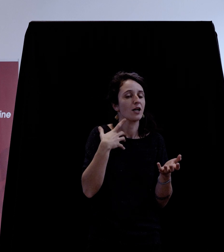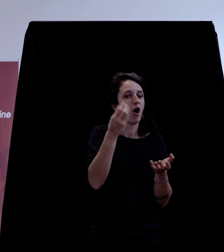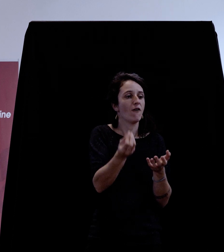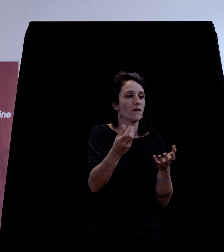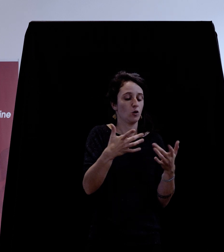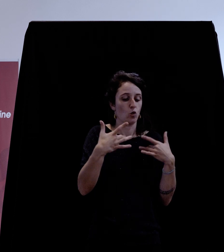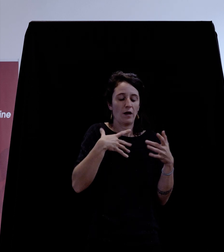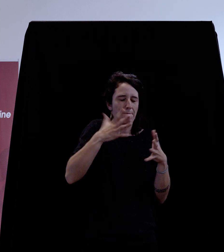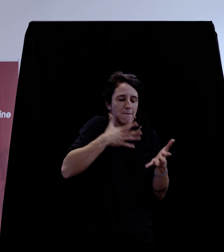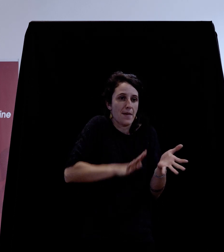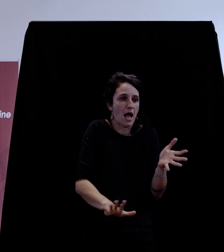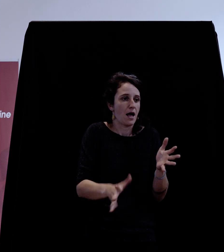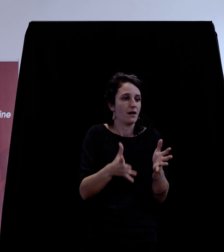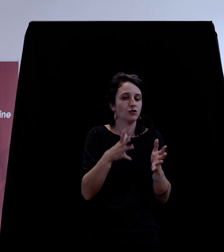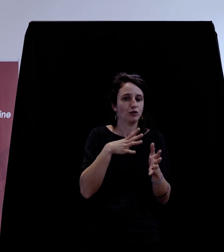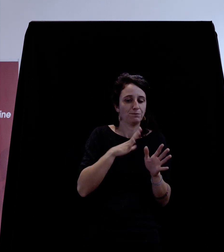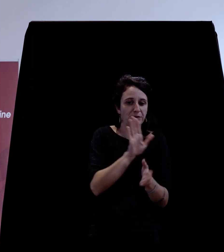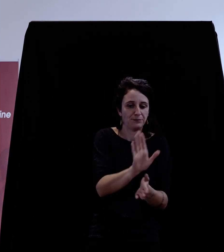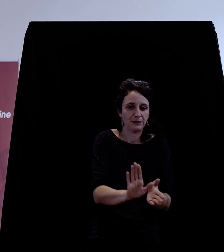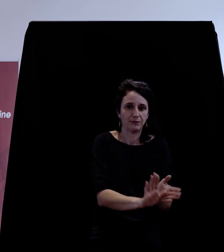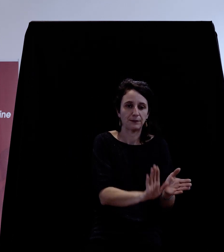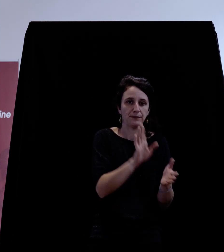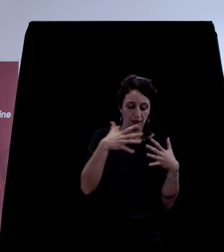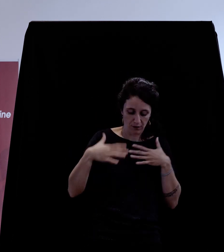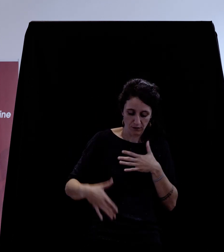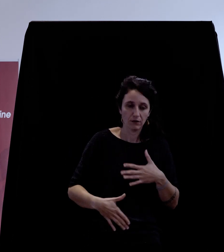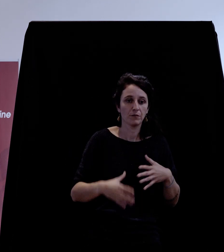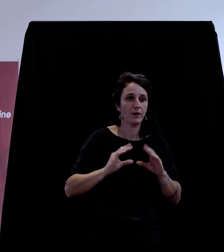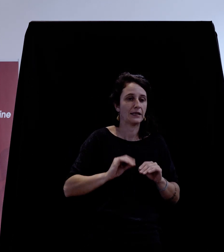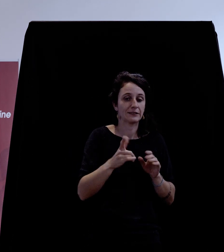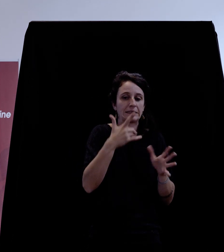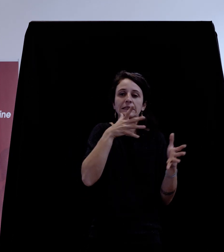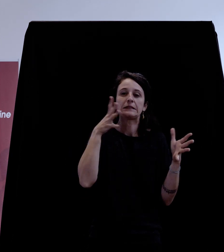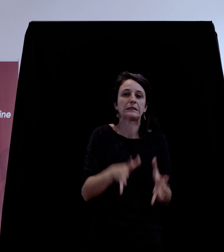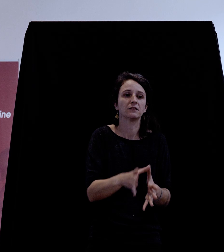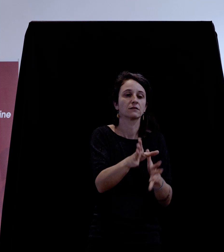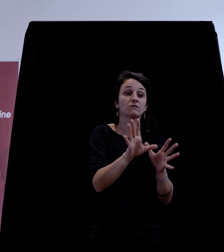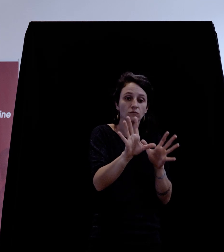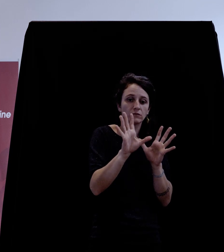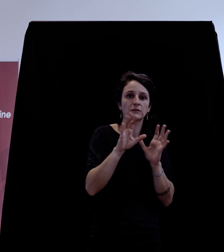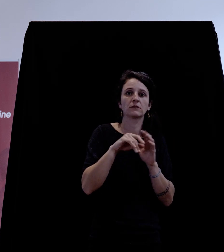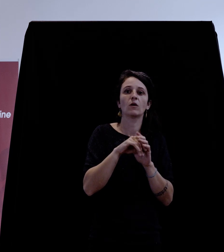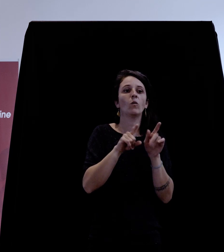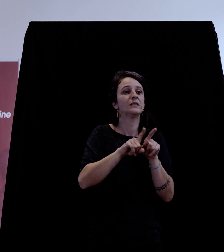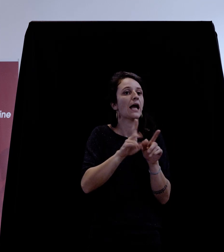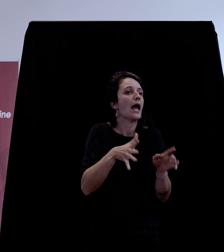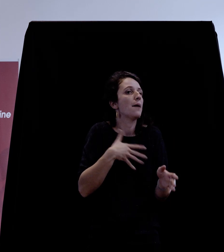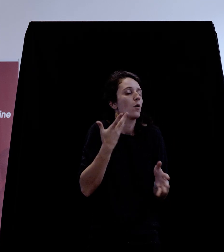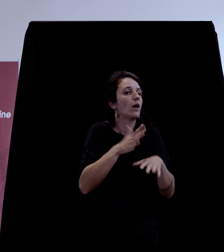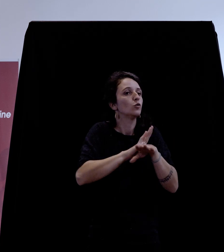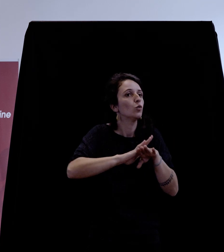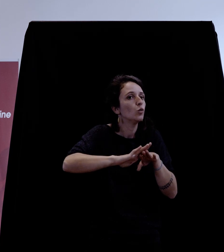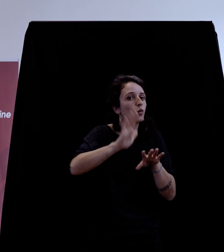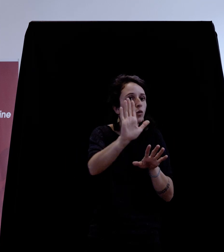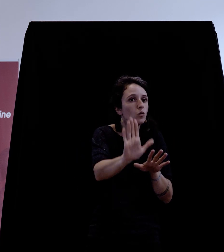touch, not a light touch, because they're very defensive about touch. We've talked about this